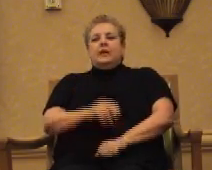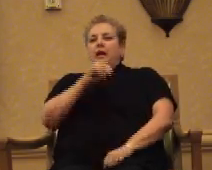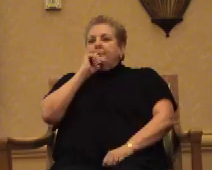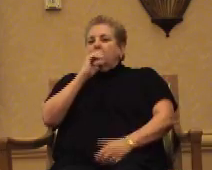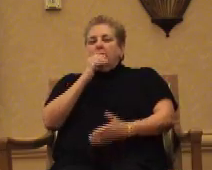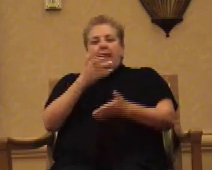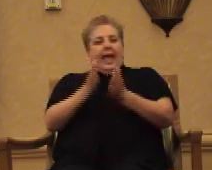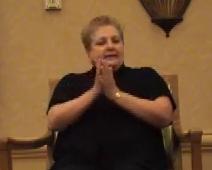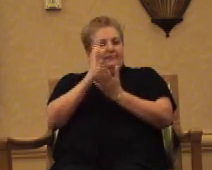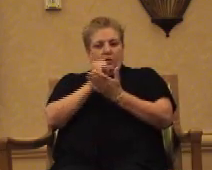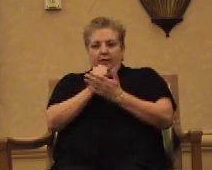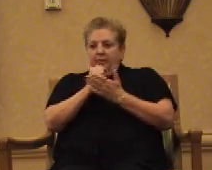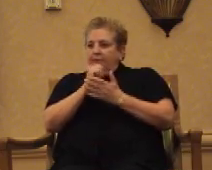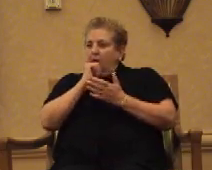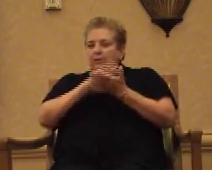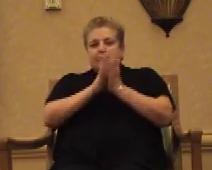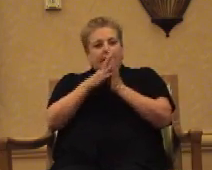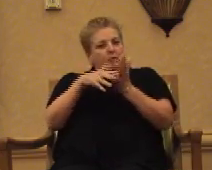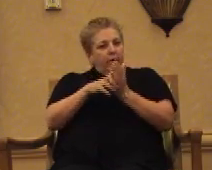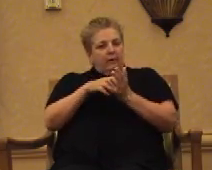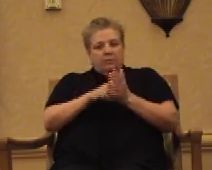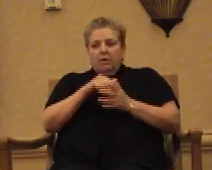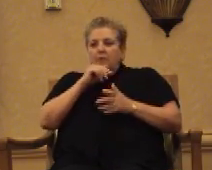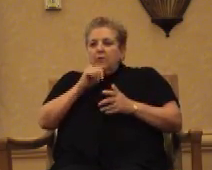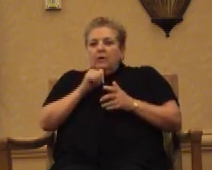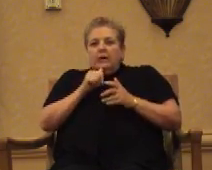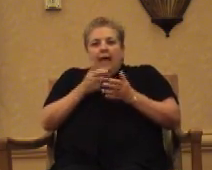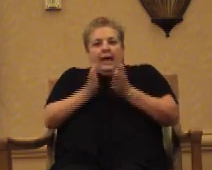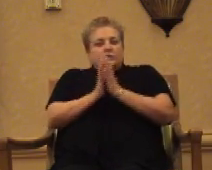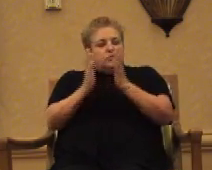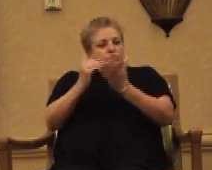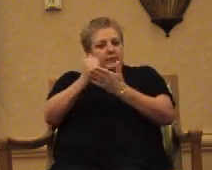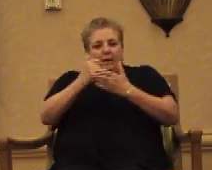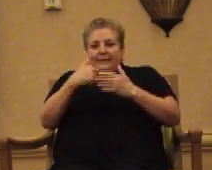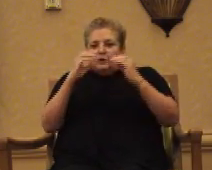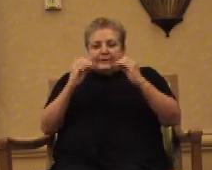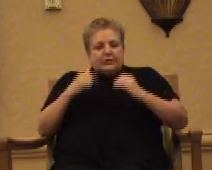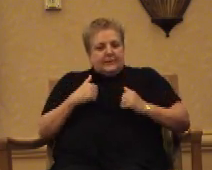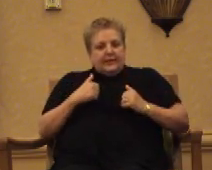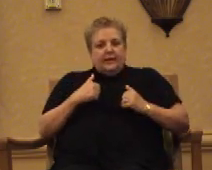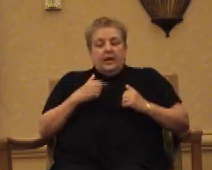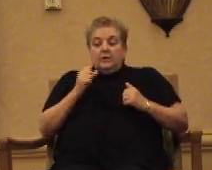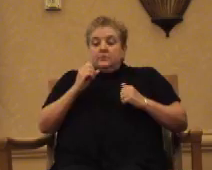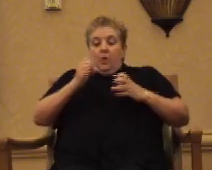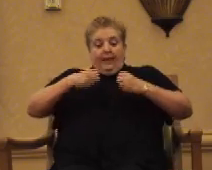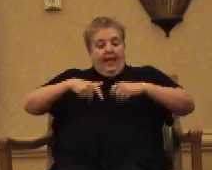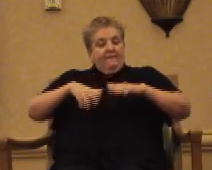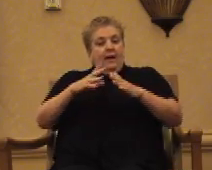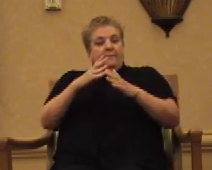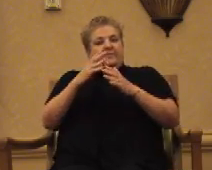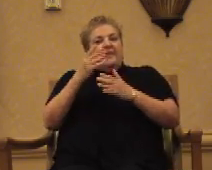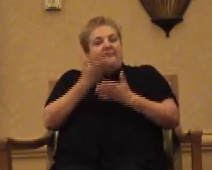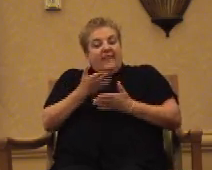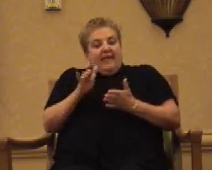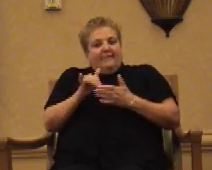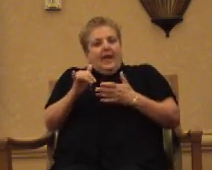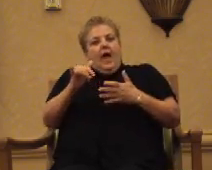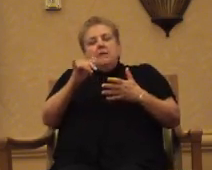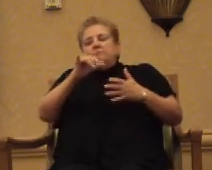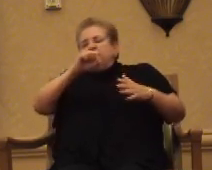teachable. And what I did is I picked a fight with the coach and gave up the thing I absolutely love the most than to ask